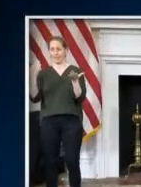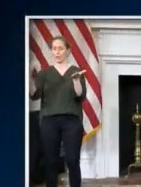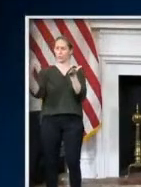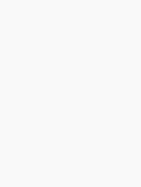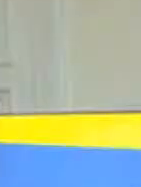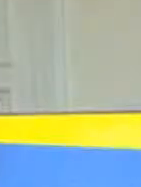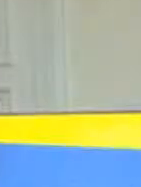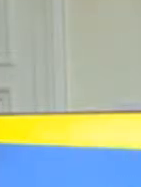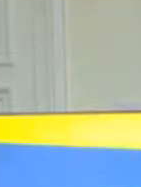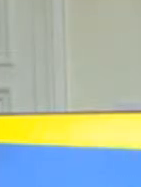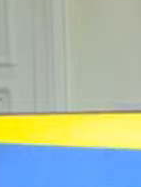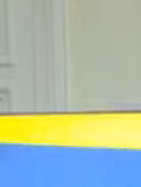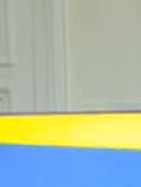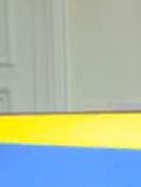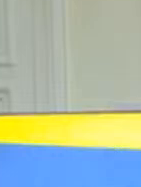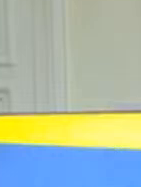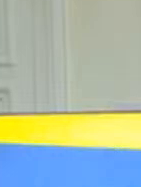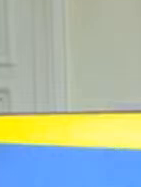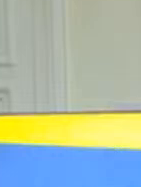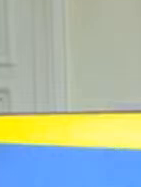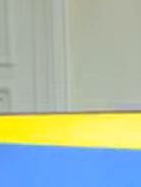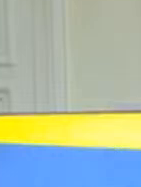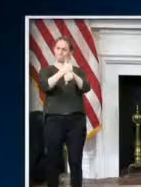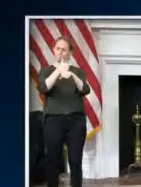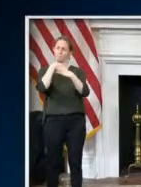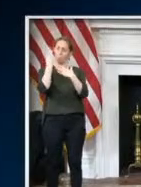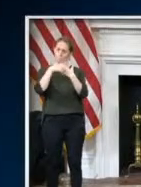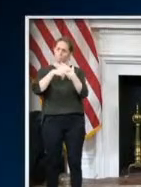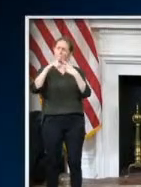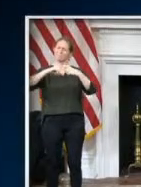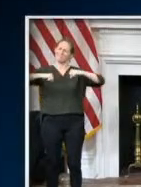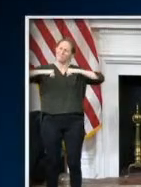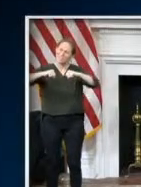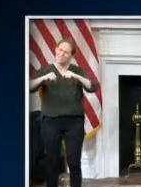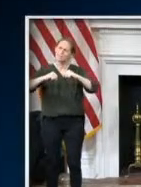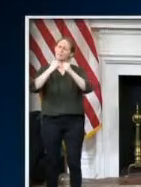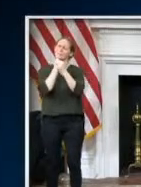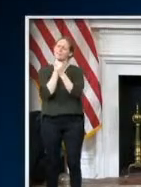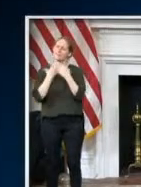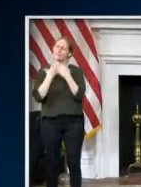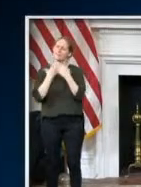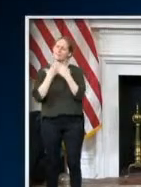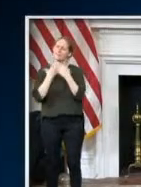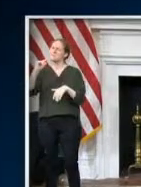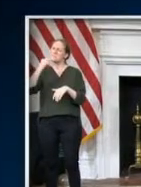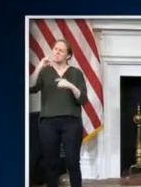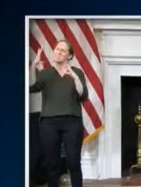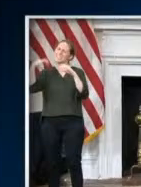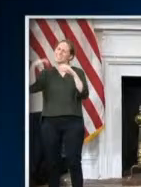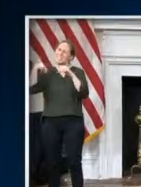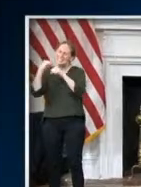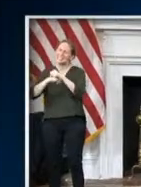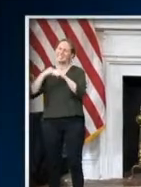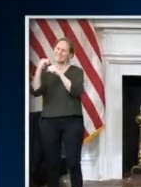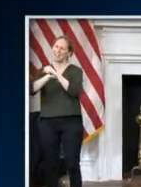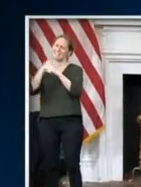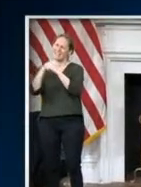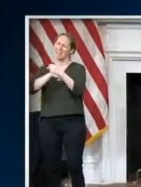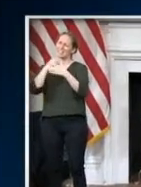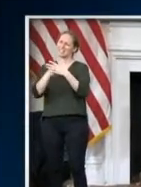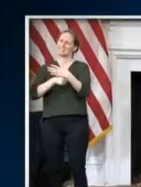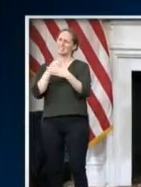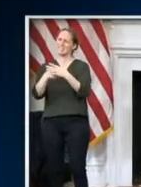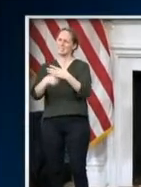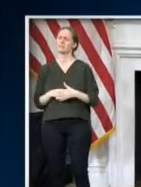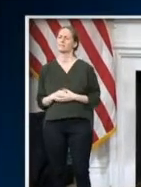U.S. yesterday. The nation's... Guys, we are going to actually change this. Here we